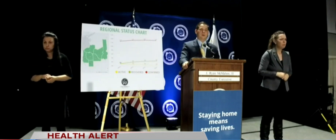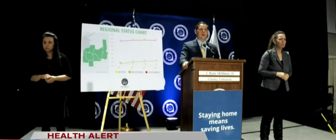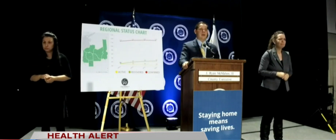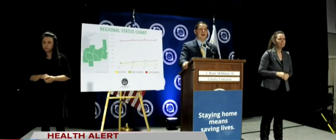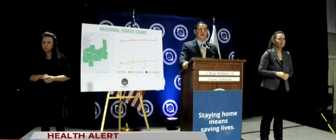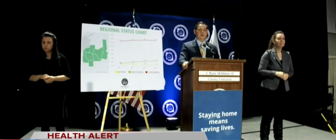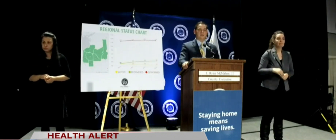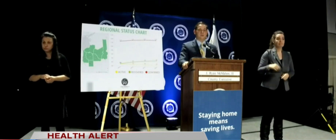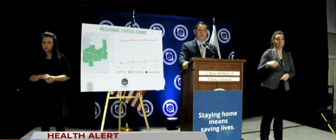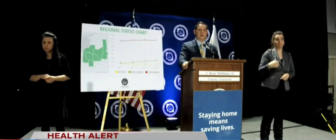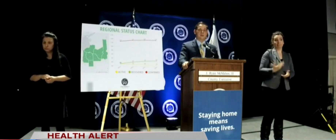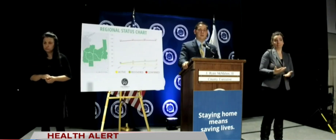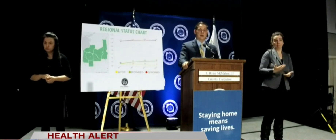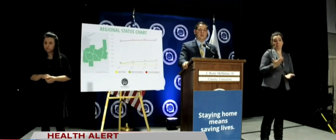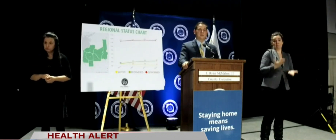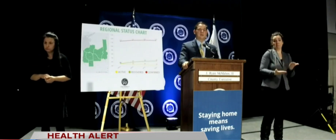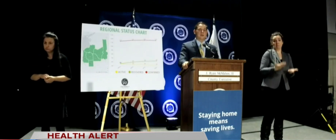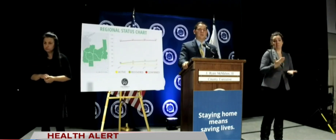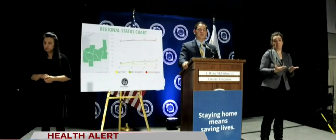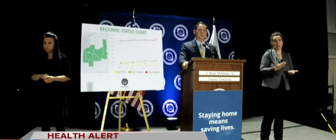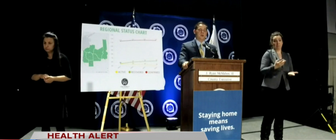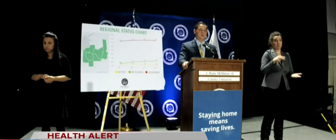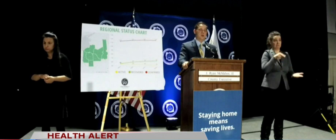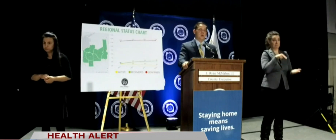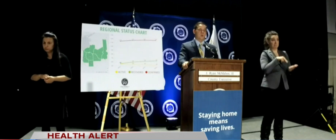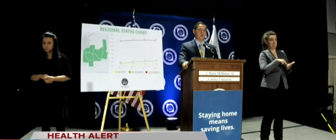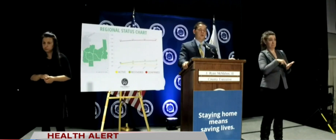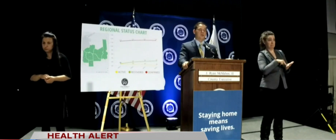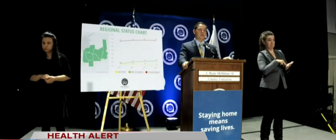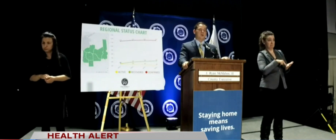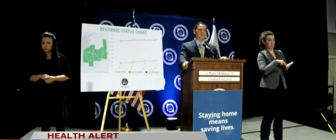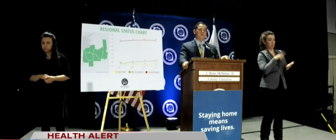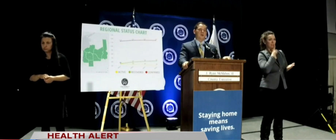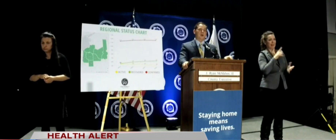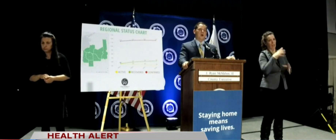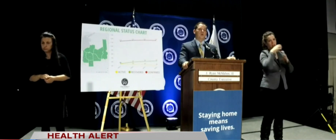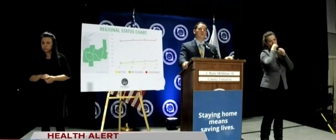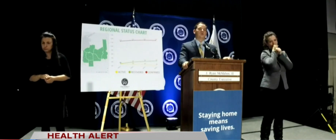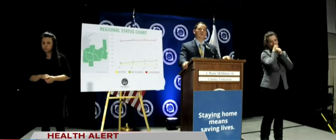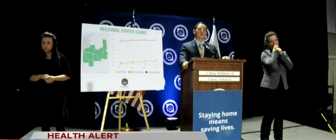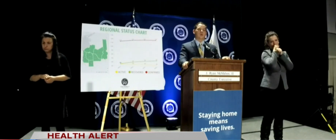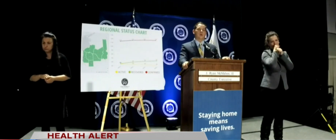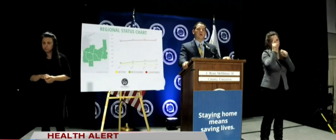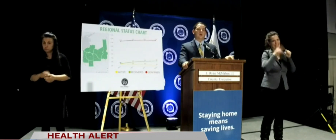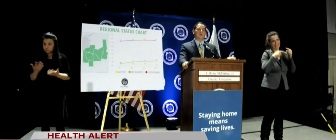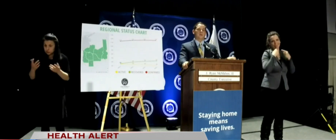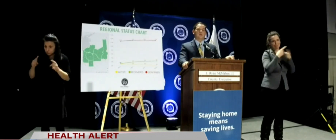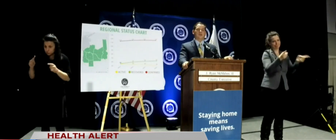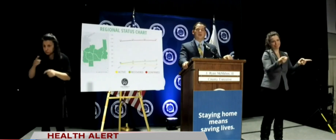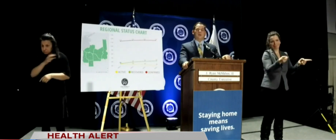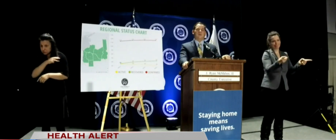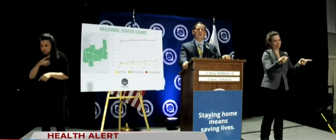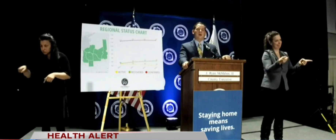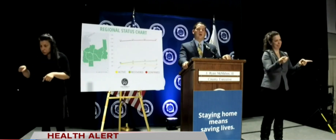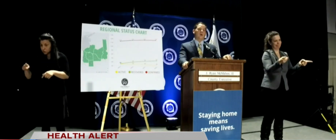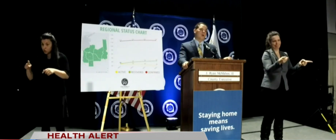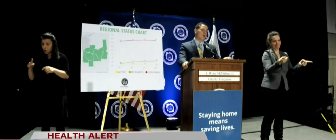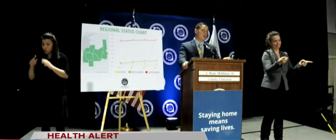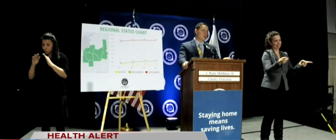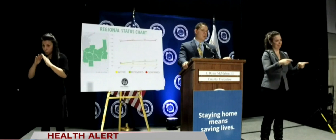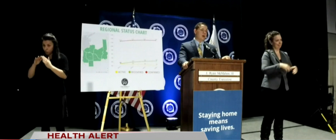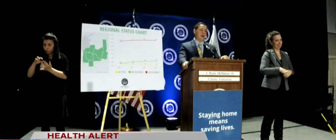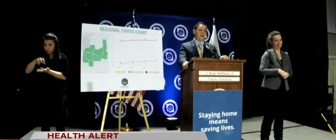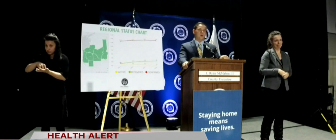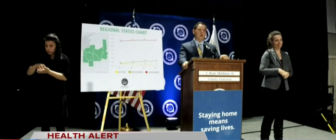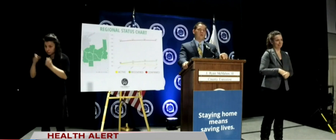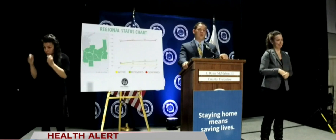and they have that address, but that gets into the HIPAA space where you can start to figure out who's who, and neighbors can try to figure out